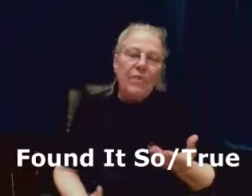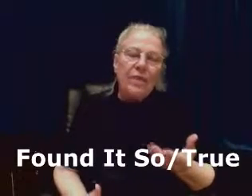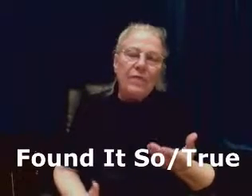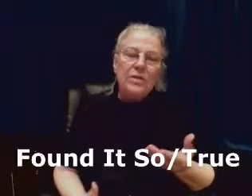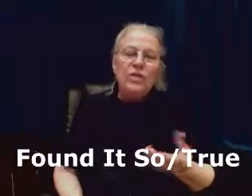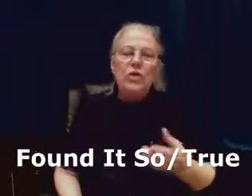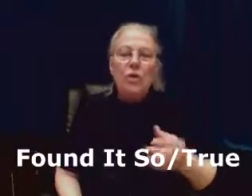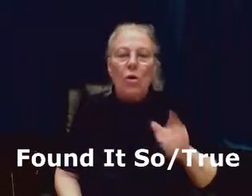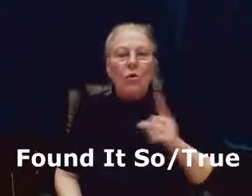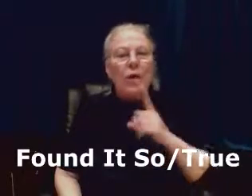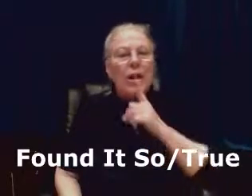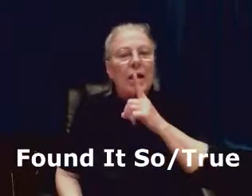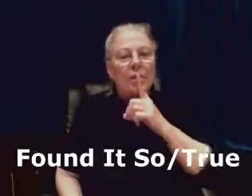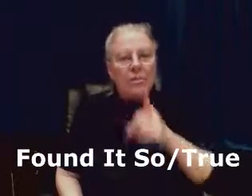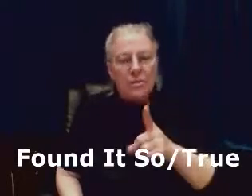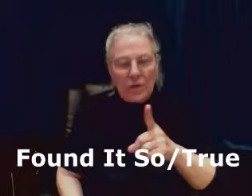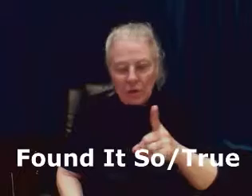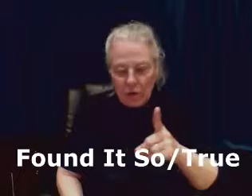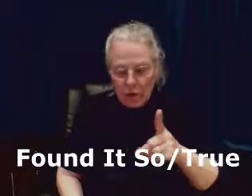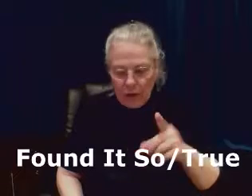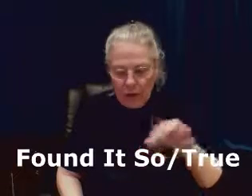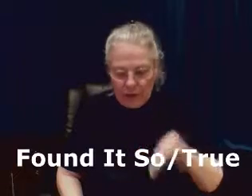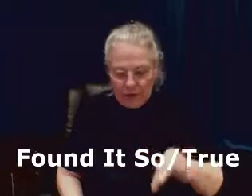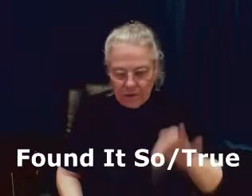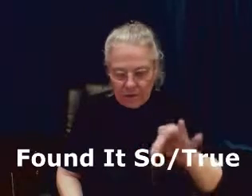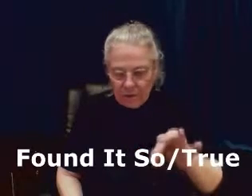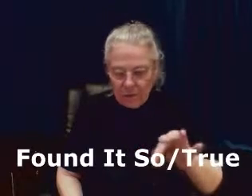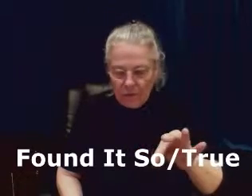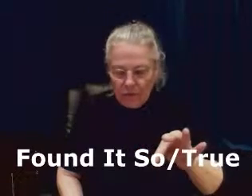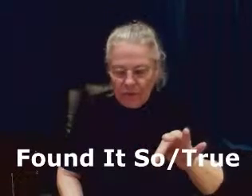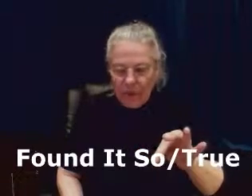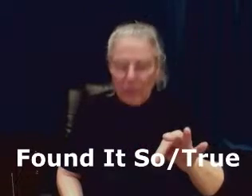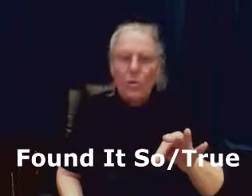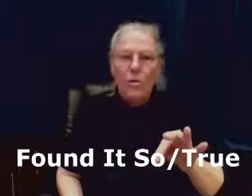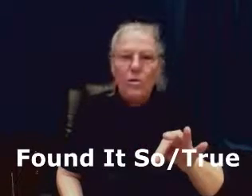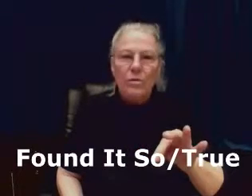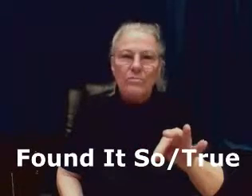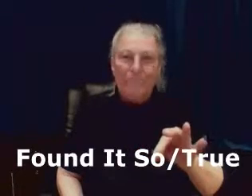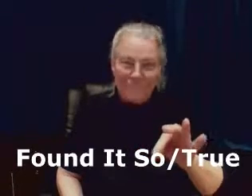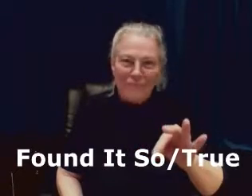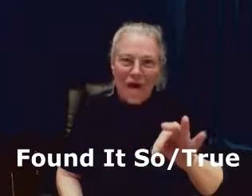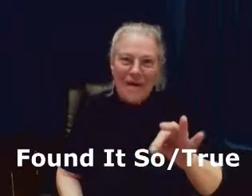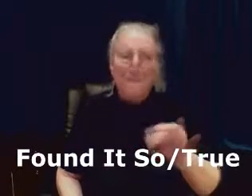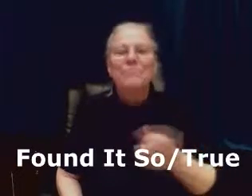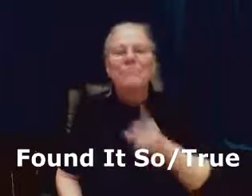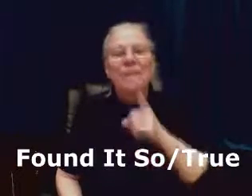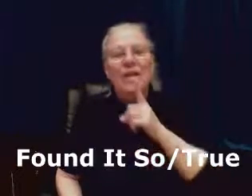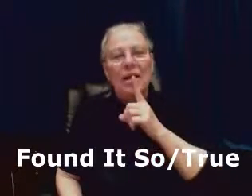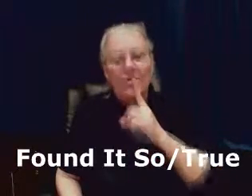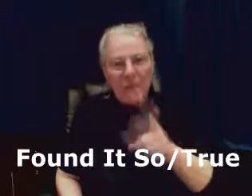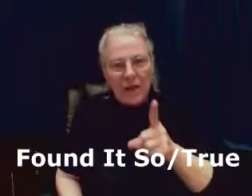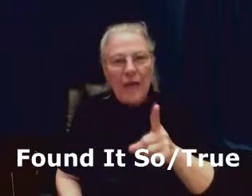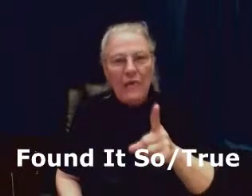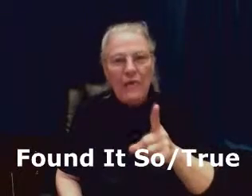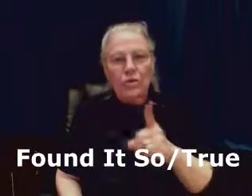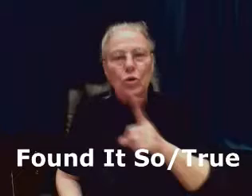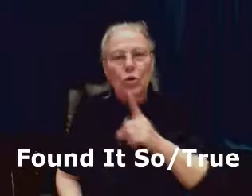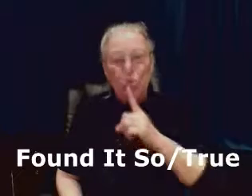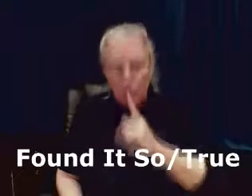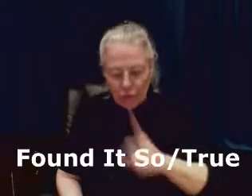Found it so, and there you're going, is you found the word find, and there's your word